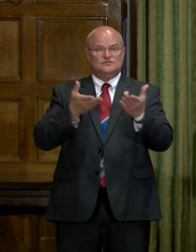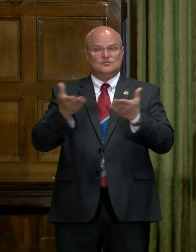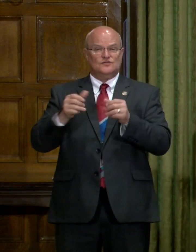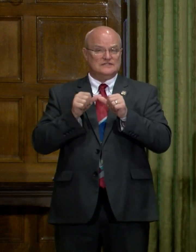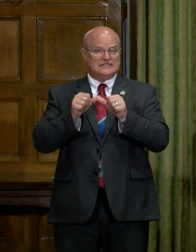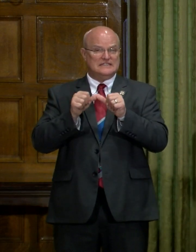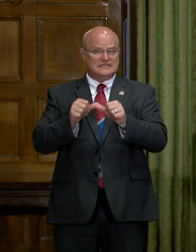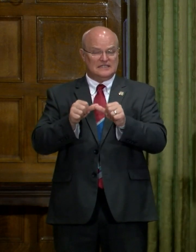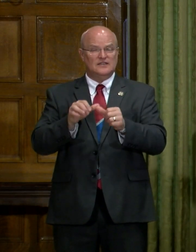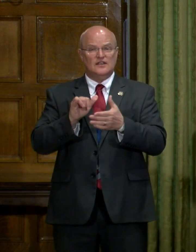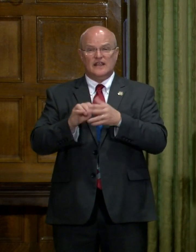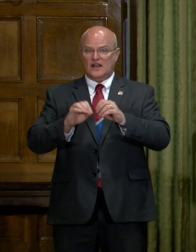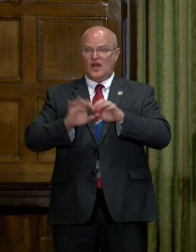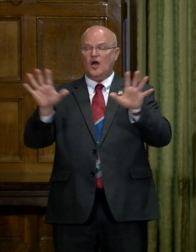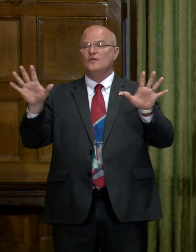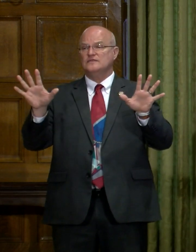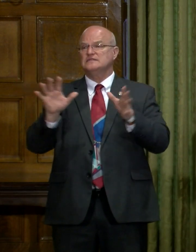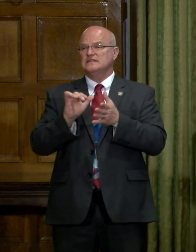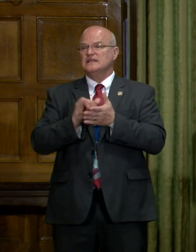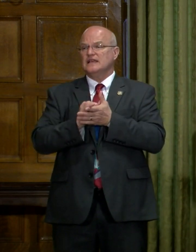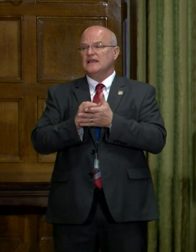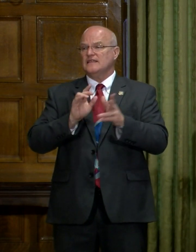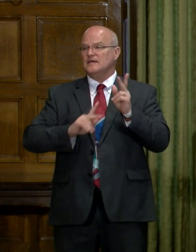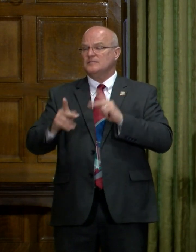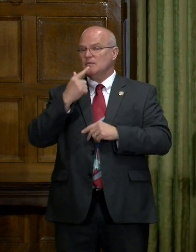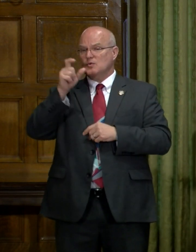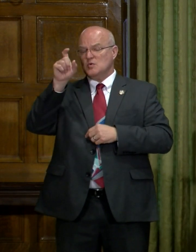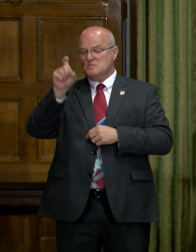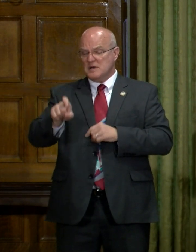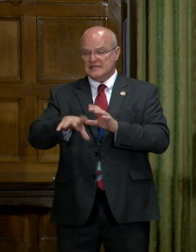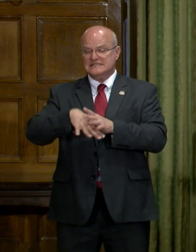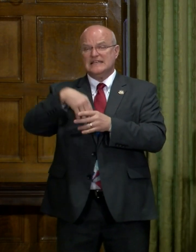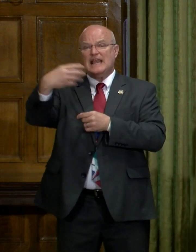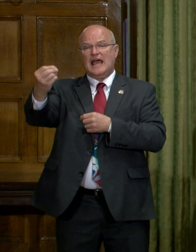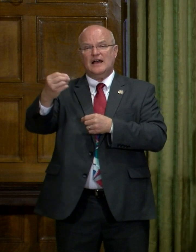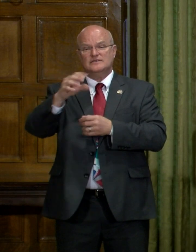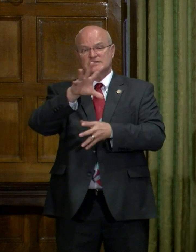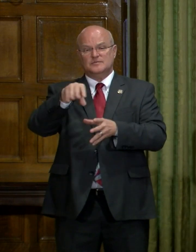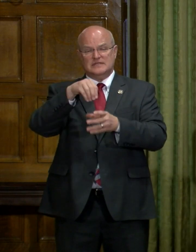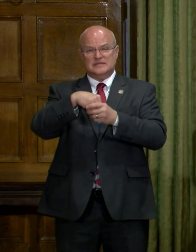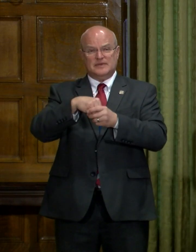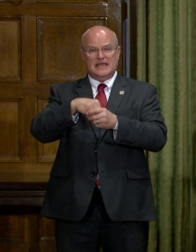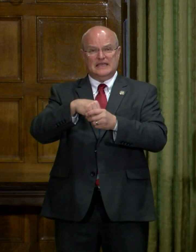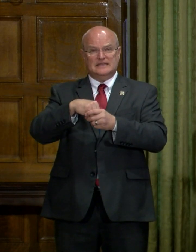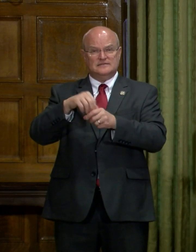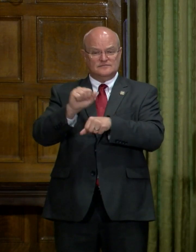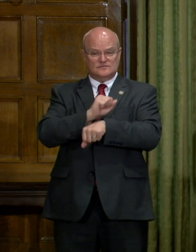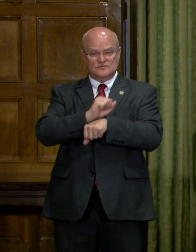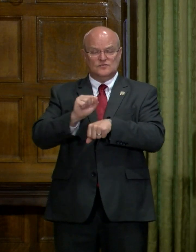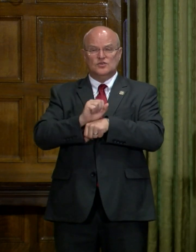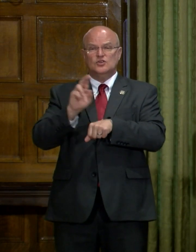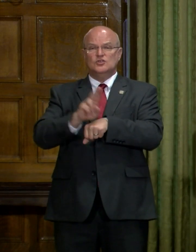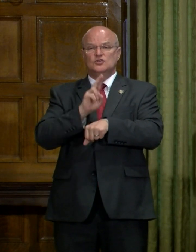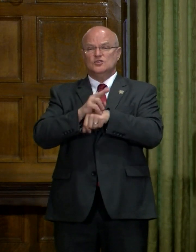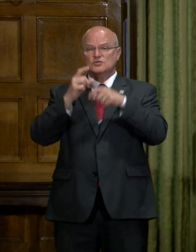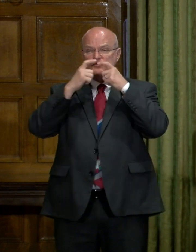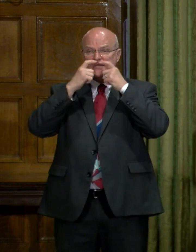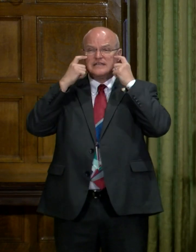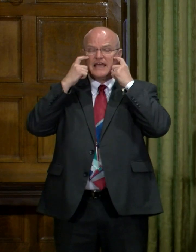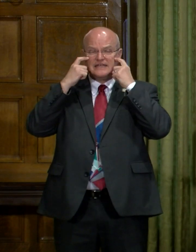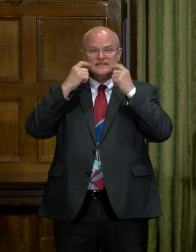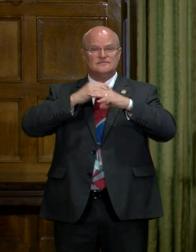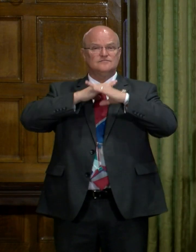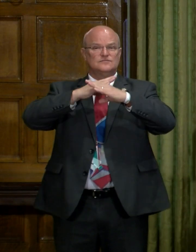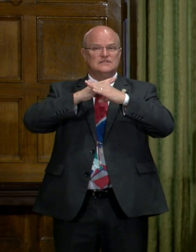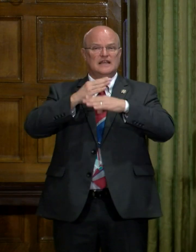that obviously the people who have to get out to participate in that use protective